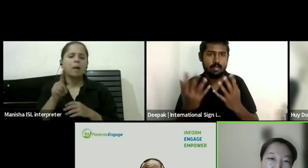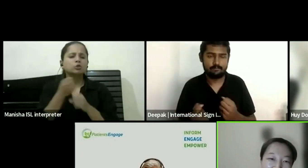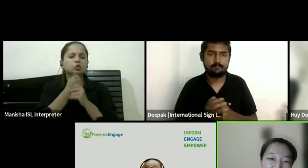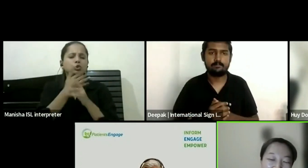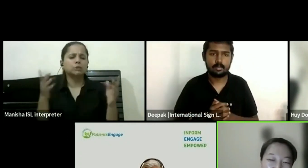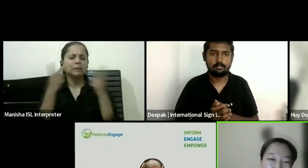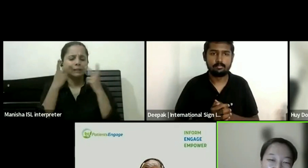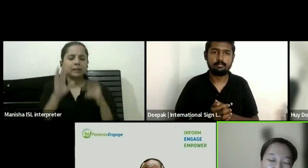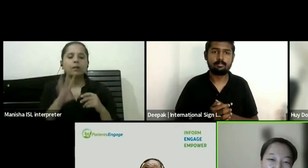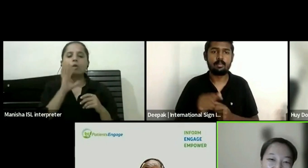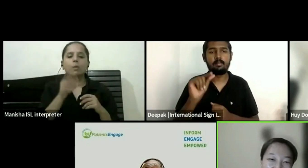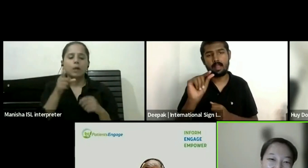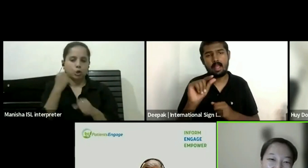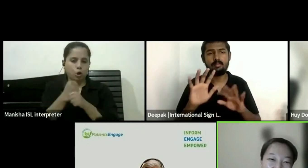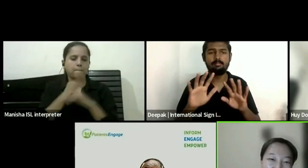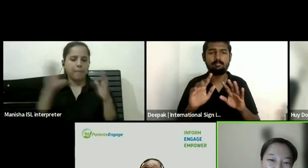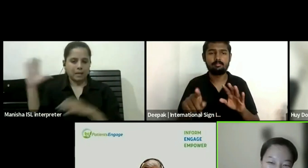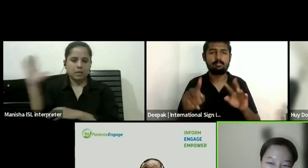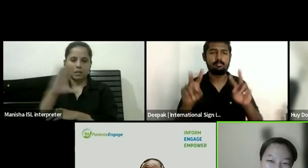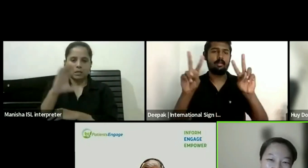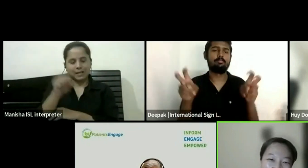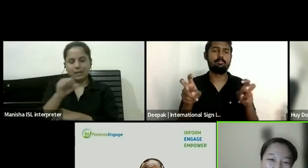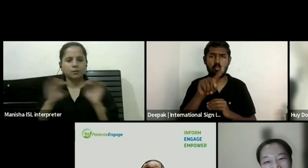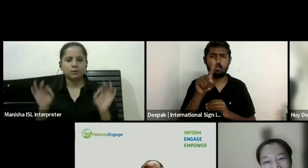from government. Yeah, it's true.